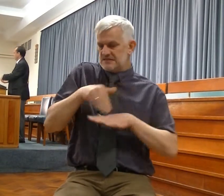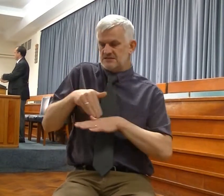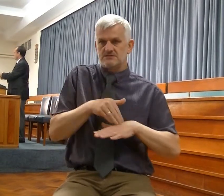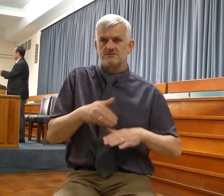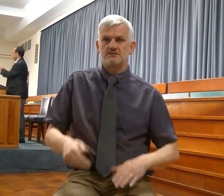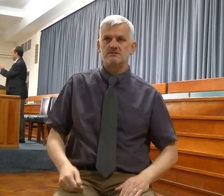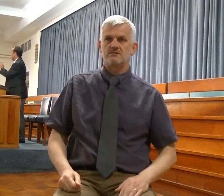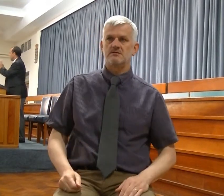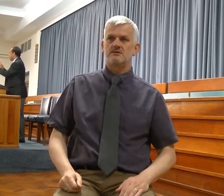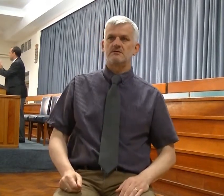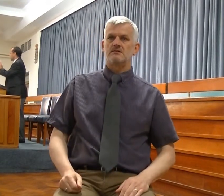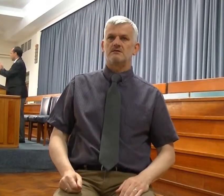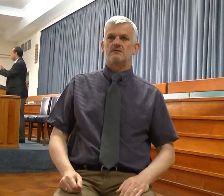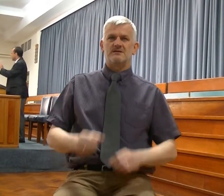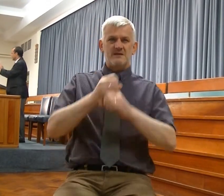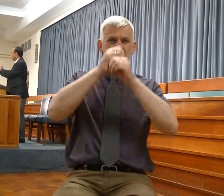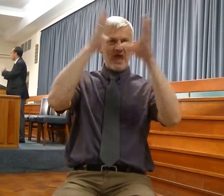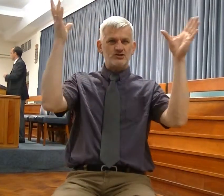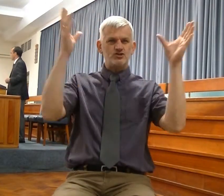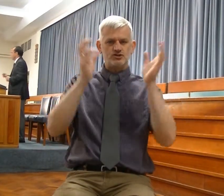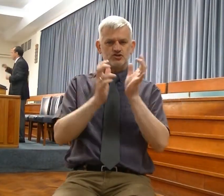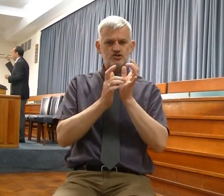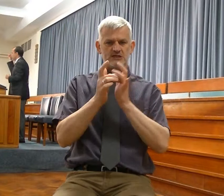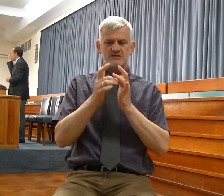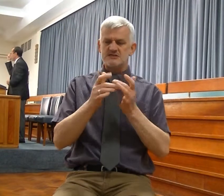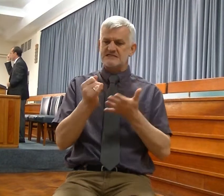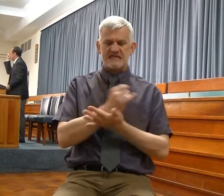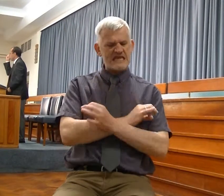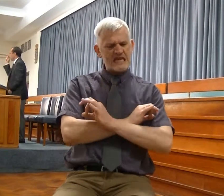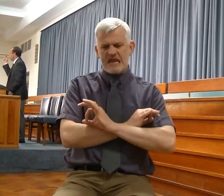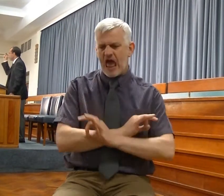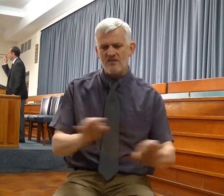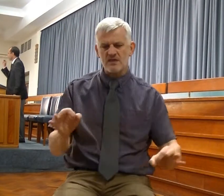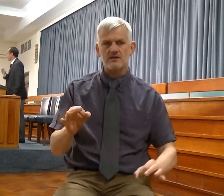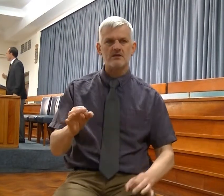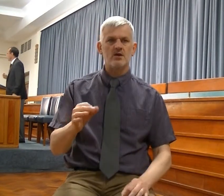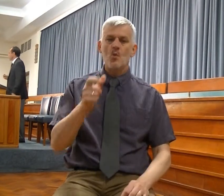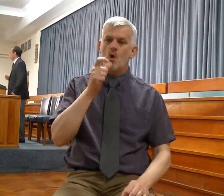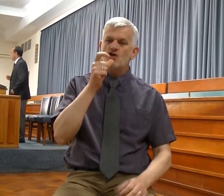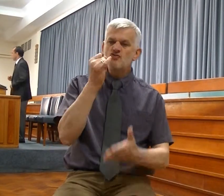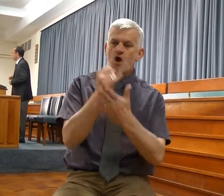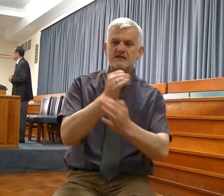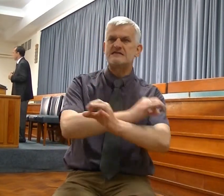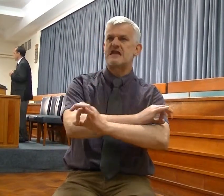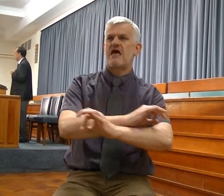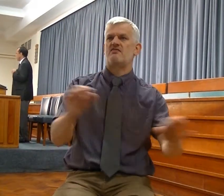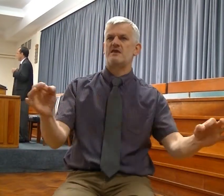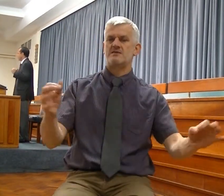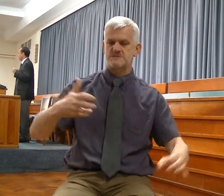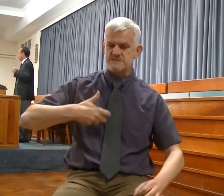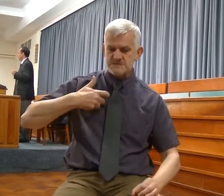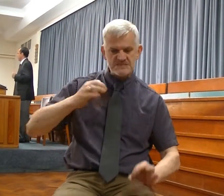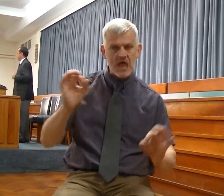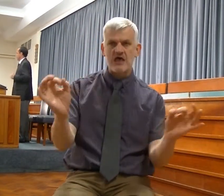man. The one who never said anything wrong. The one who never thought anything wrong. The one who